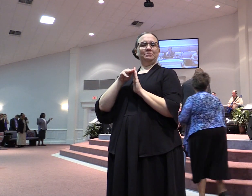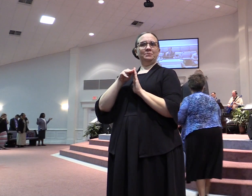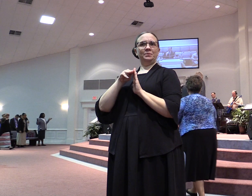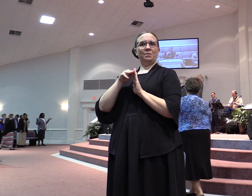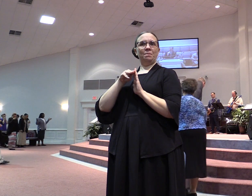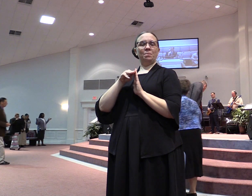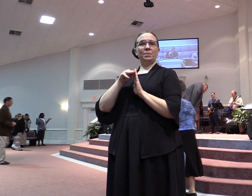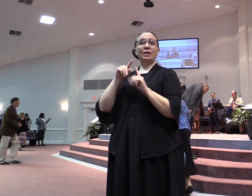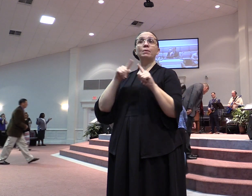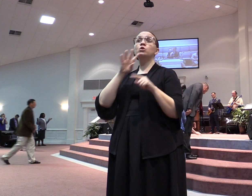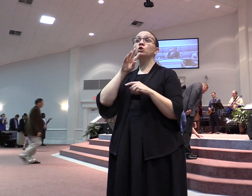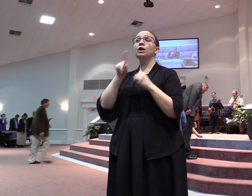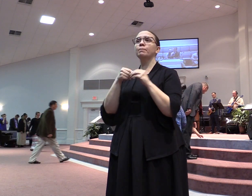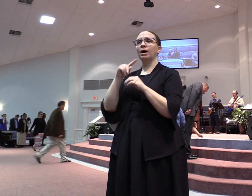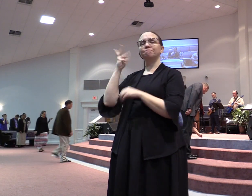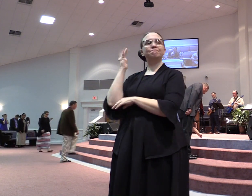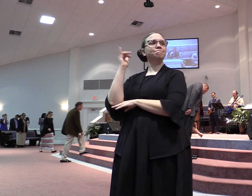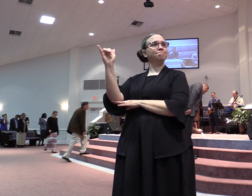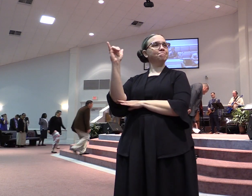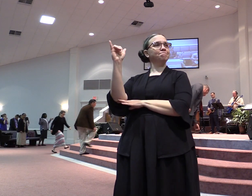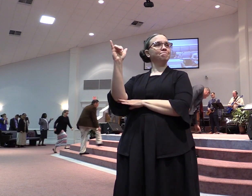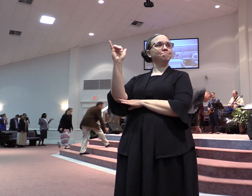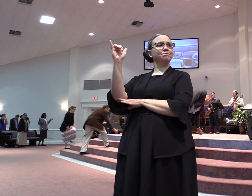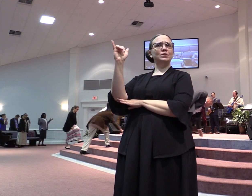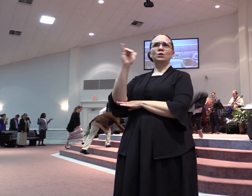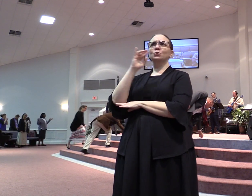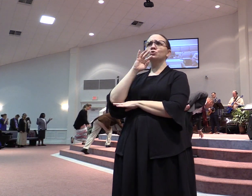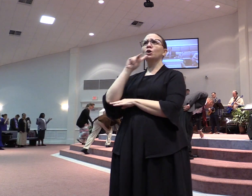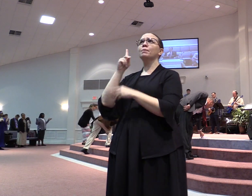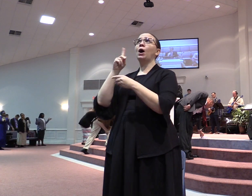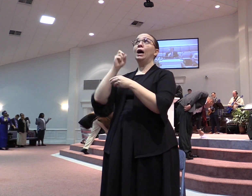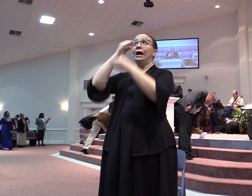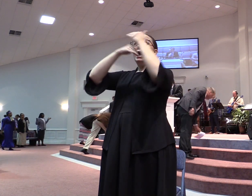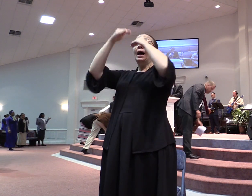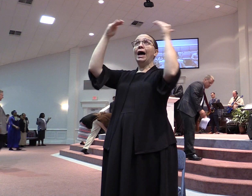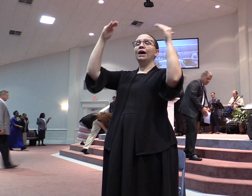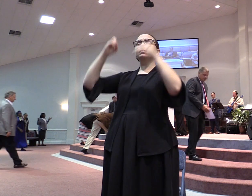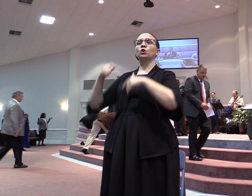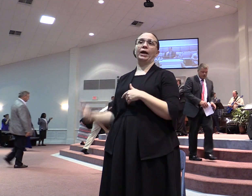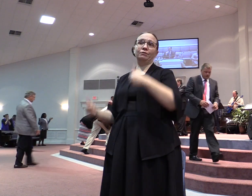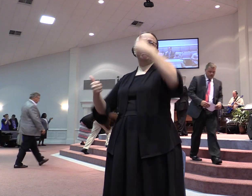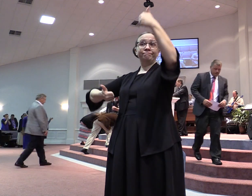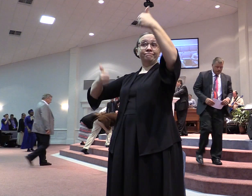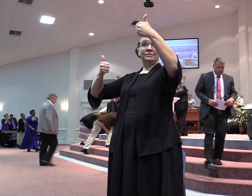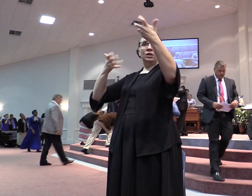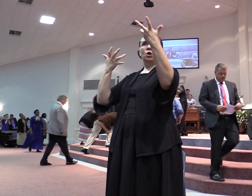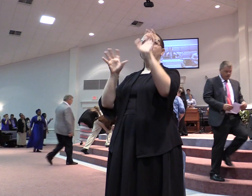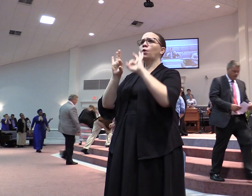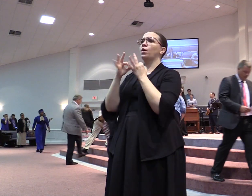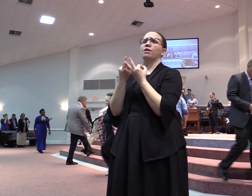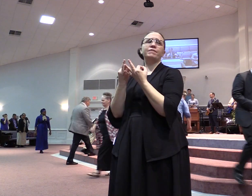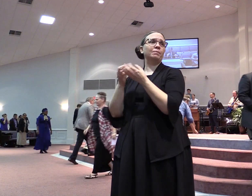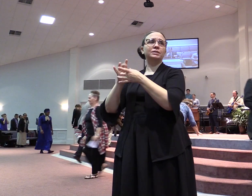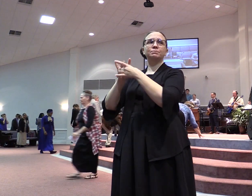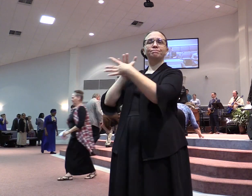up. But we're talking about eternity, church. We're talking about heaven. We're talking about hell. We don't want our families